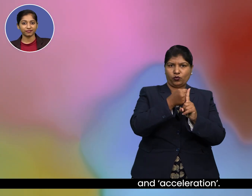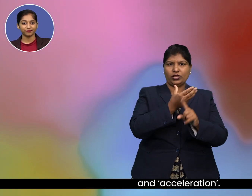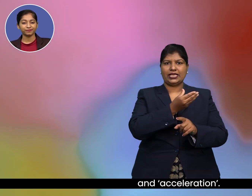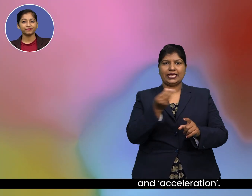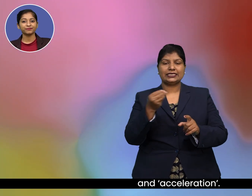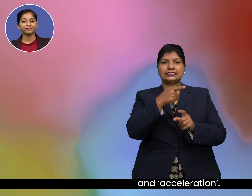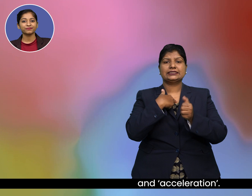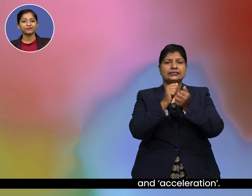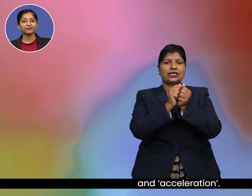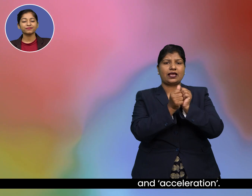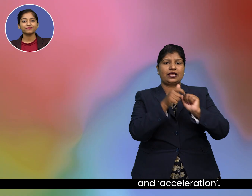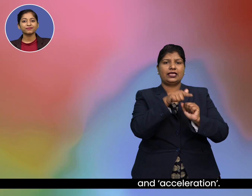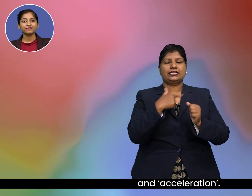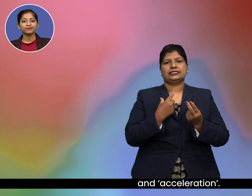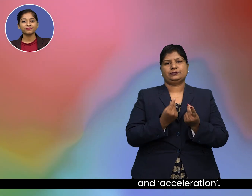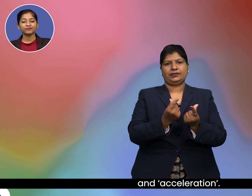acceleration.